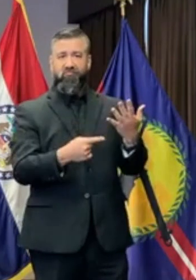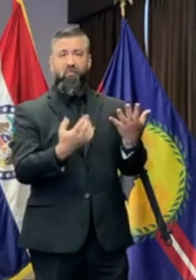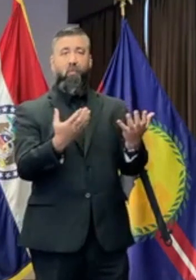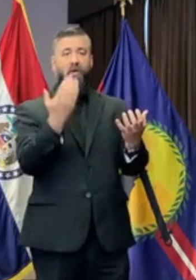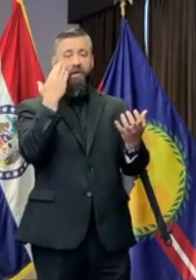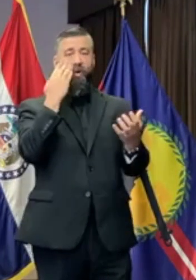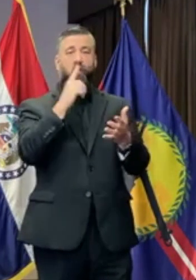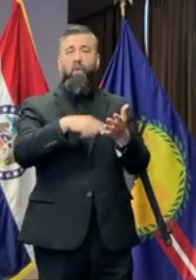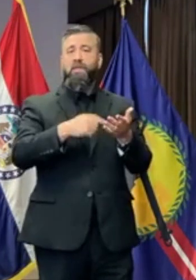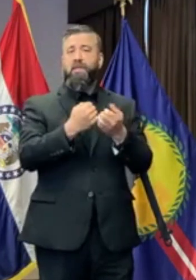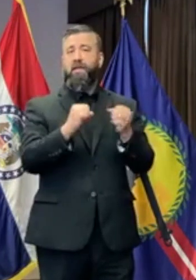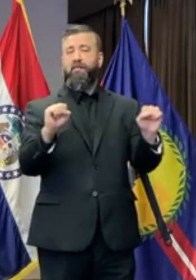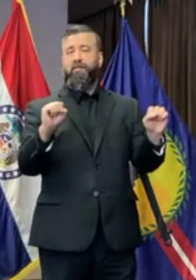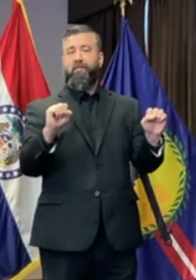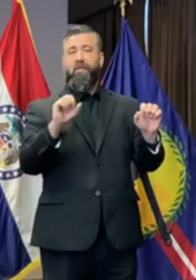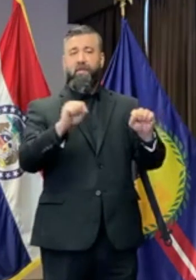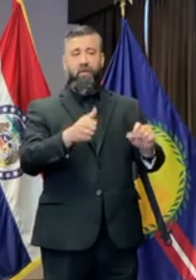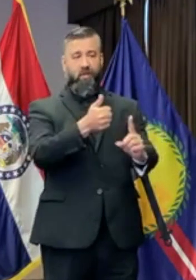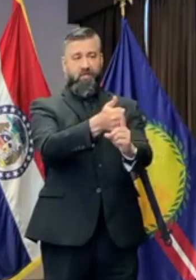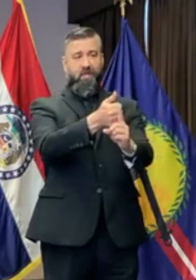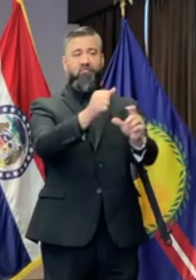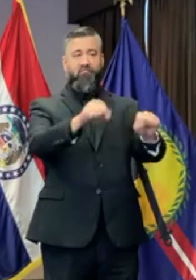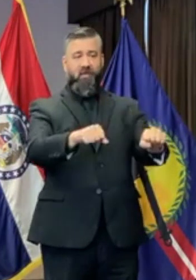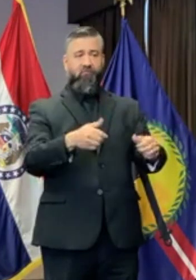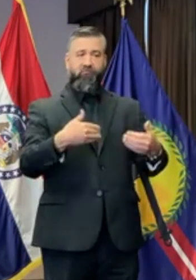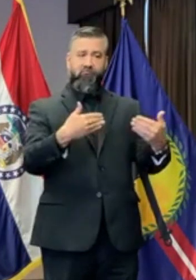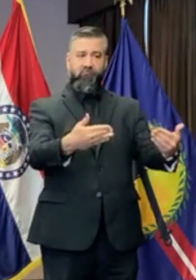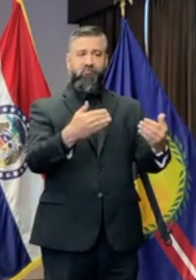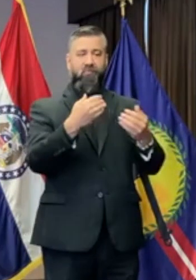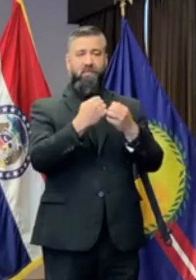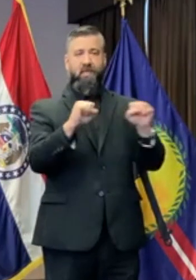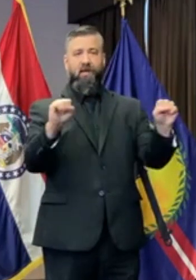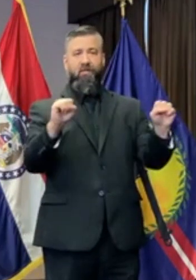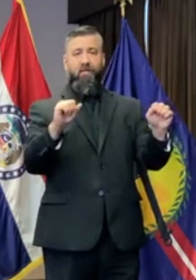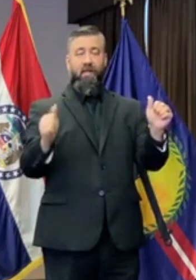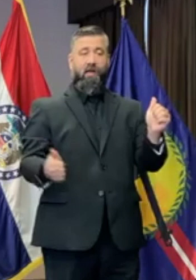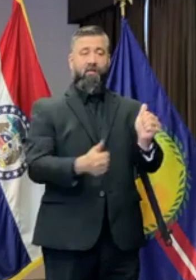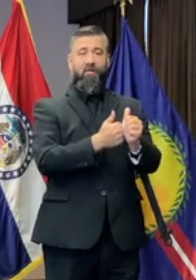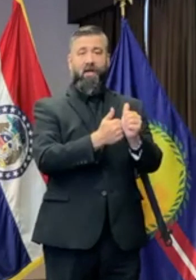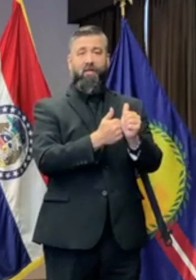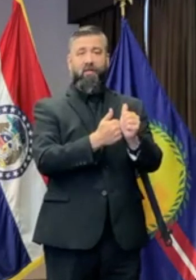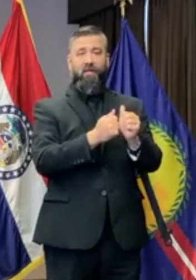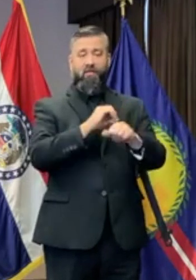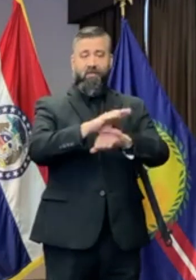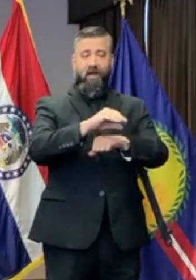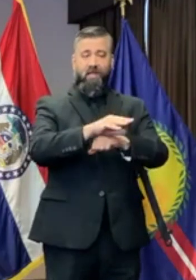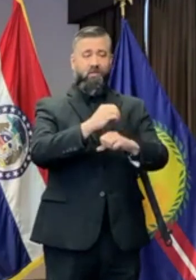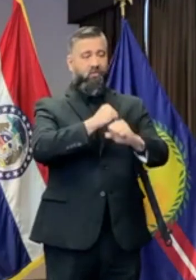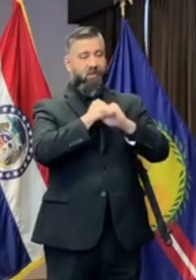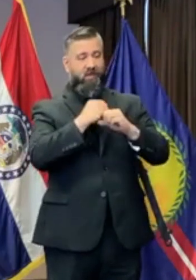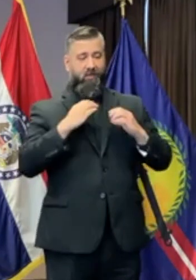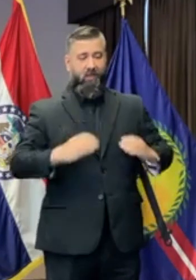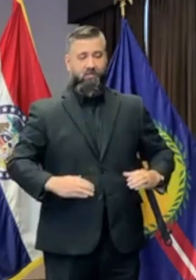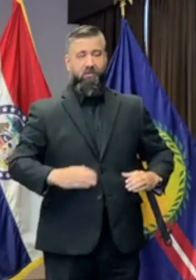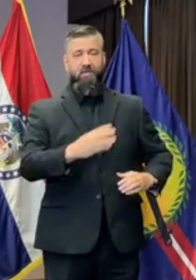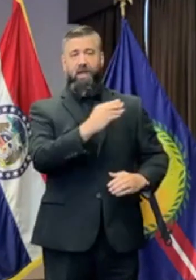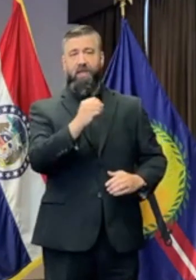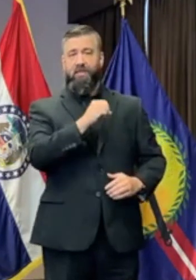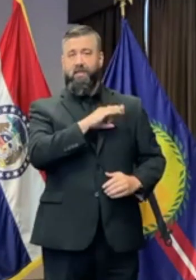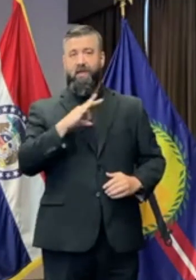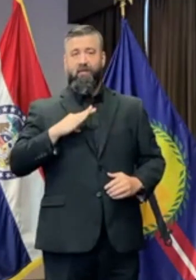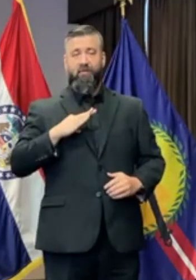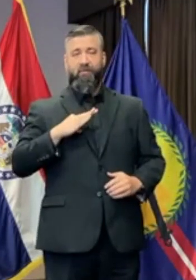to know what's safe so they can be safe, so they can follow this guidance to protect their employees and their patrons. For those